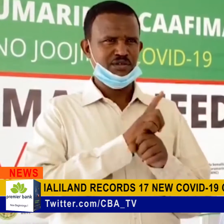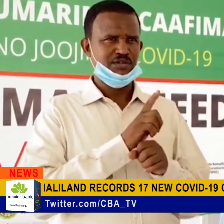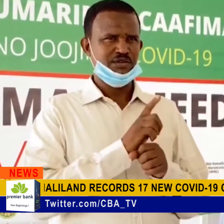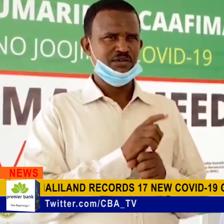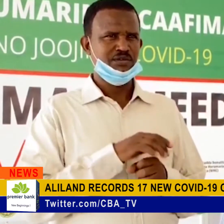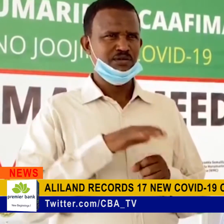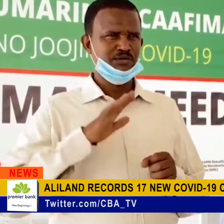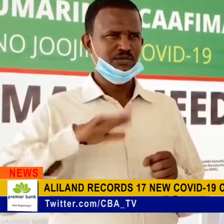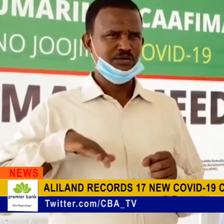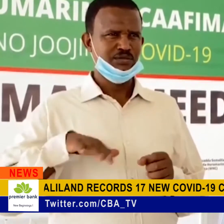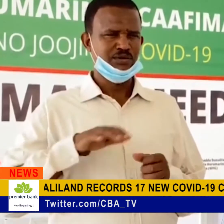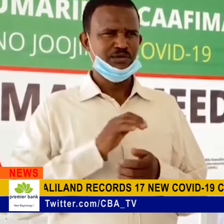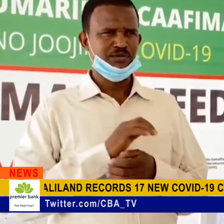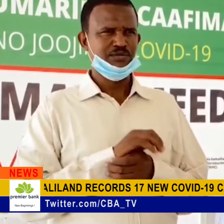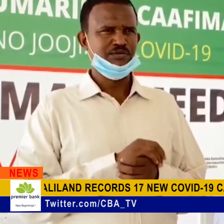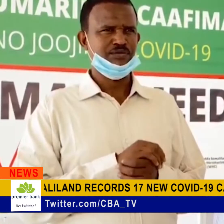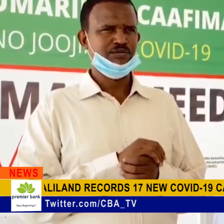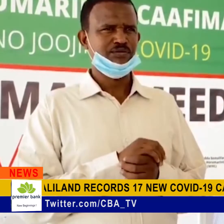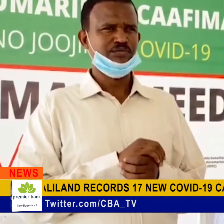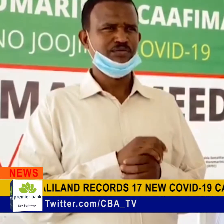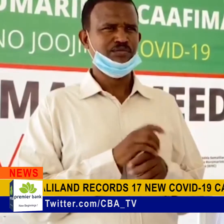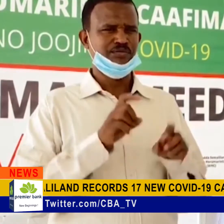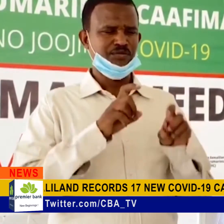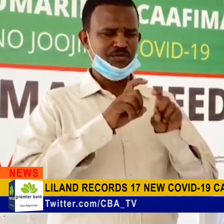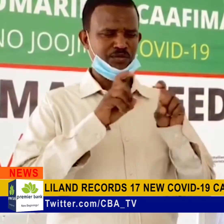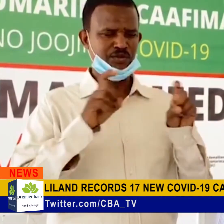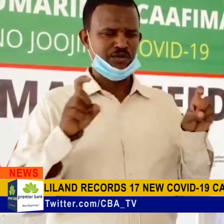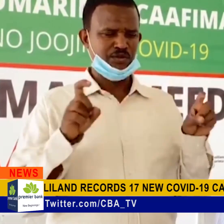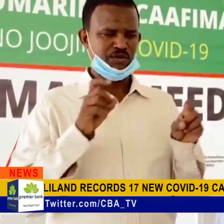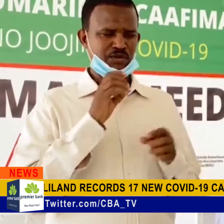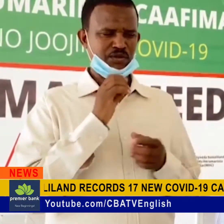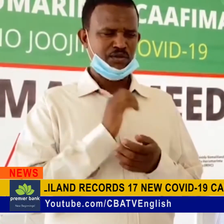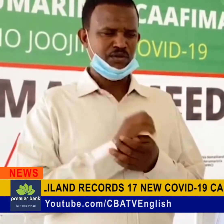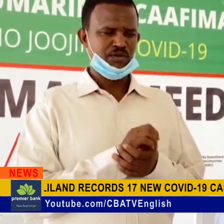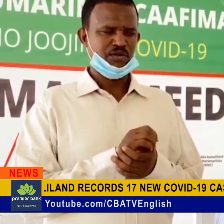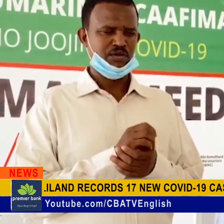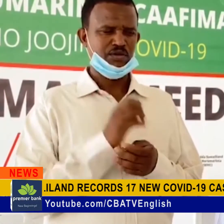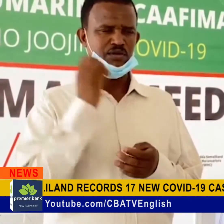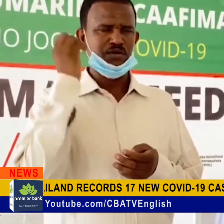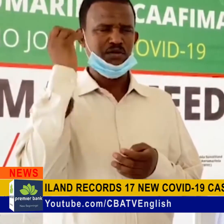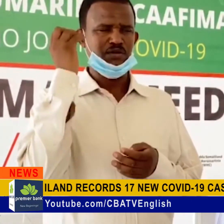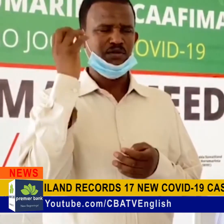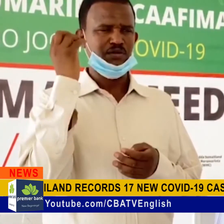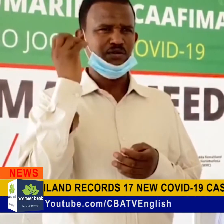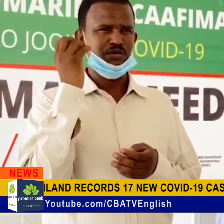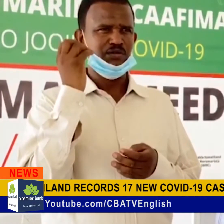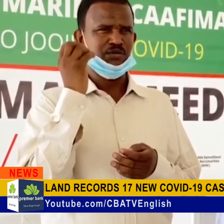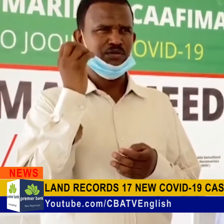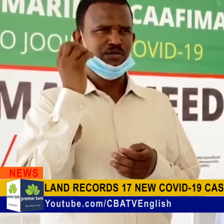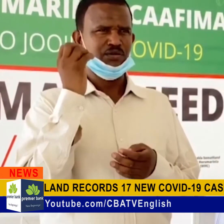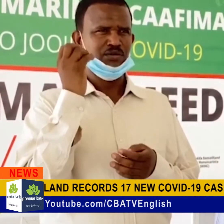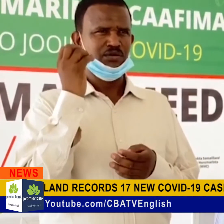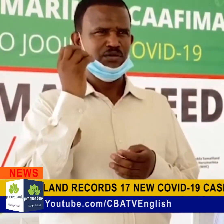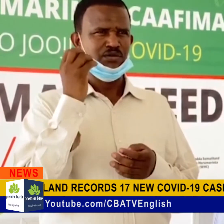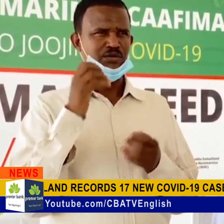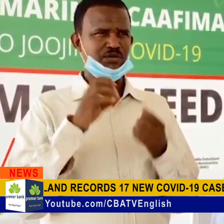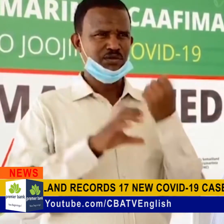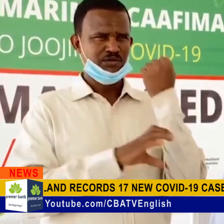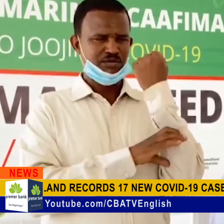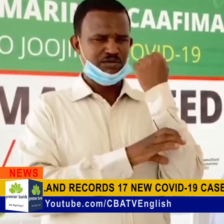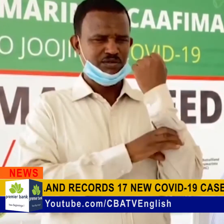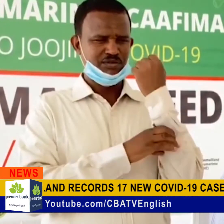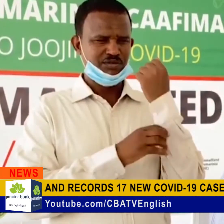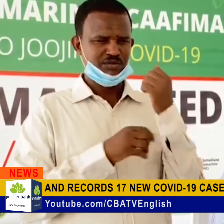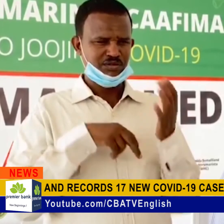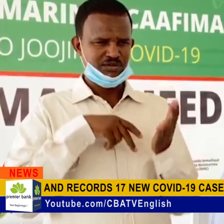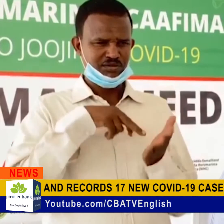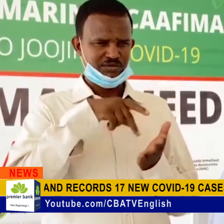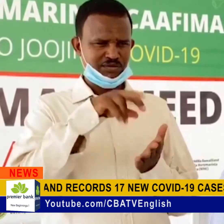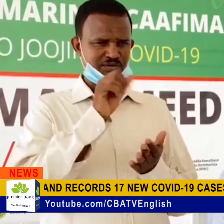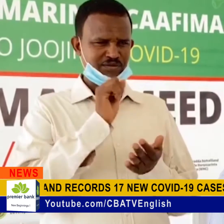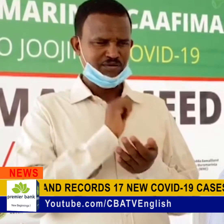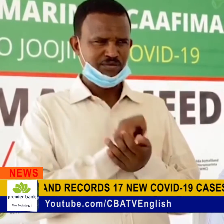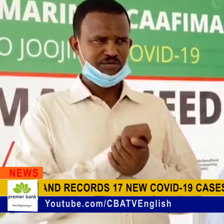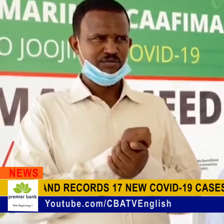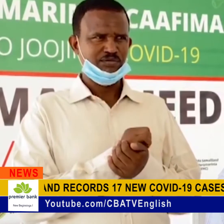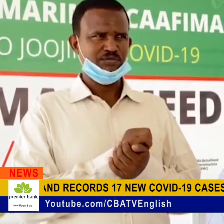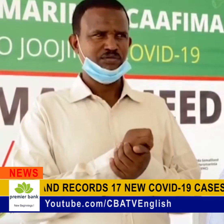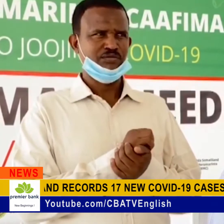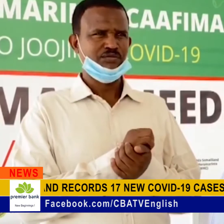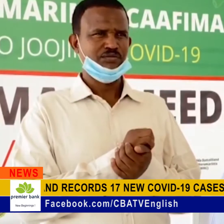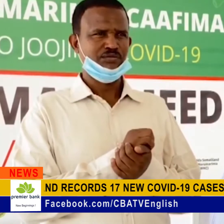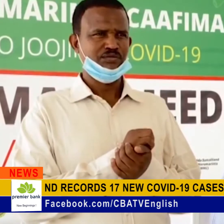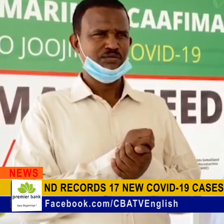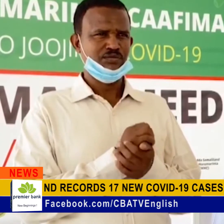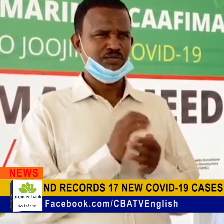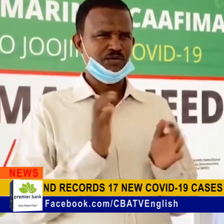On coronavirus status update briefing, the health authorities in Somaliland have reported 17 new cases and one death case